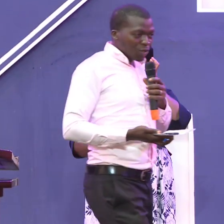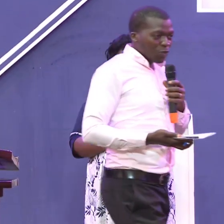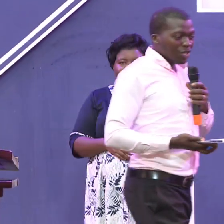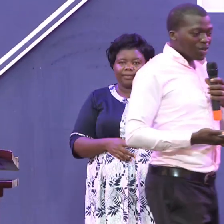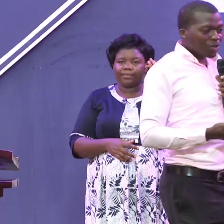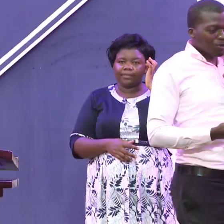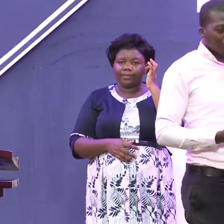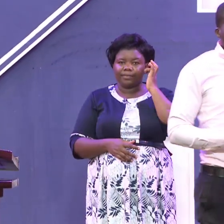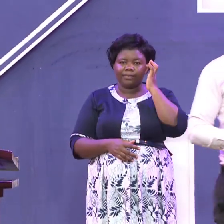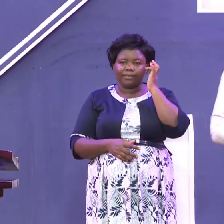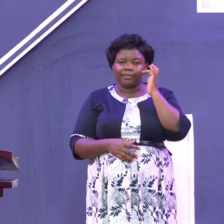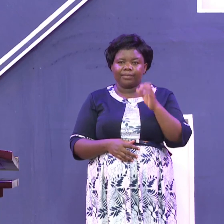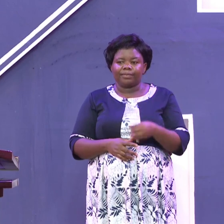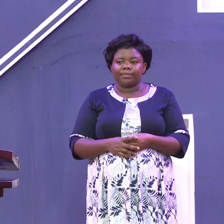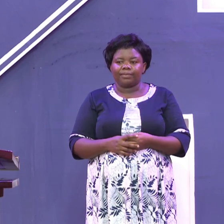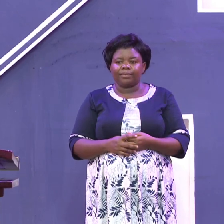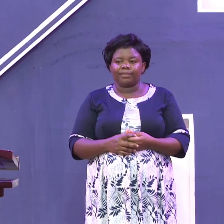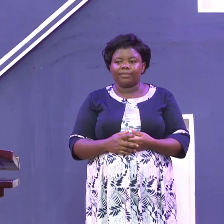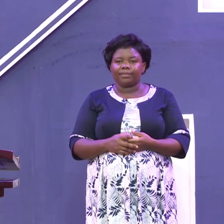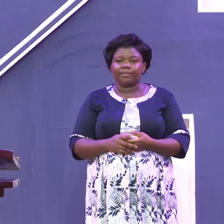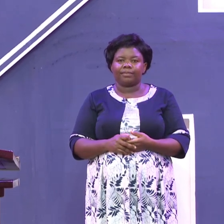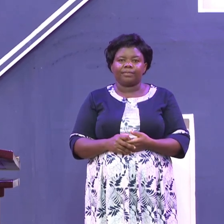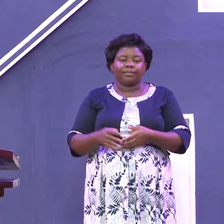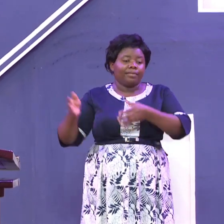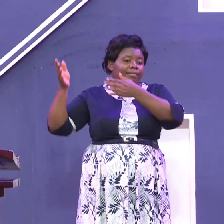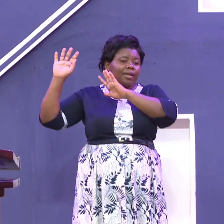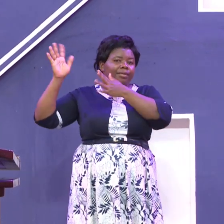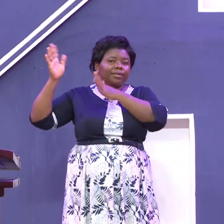Amina, tukubireko Musumba Alex Musana Mungalo.